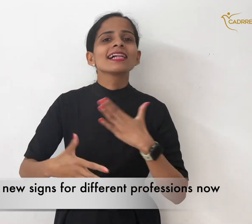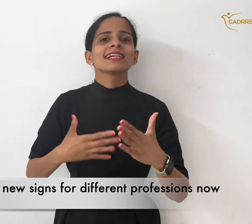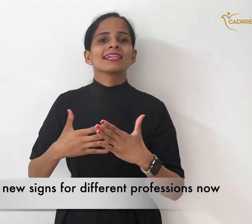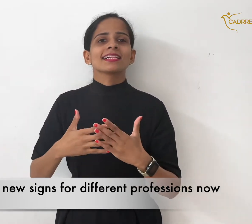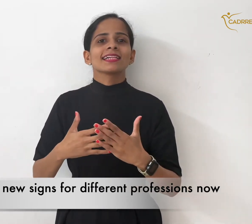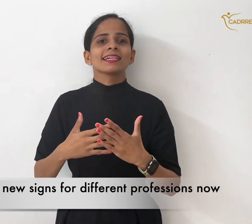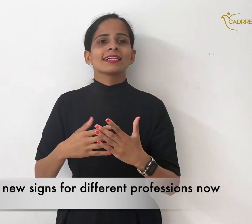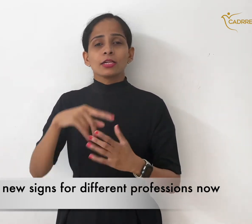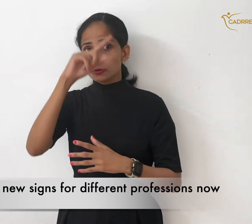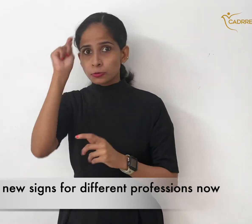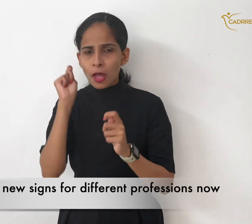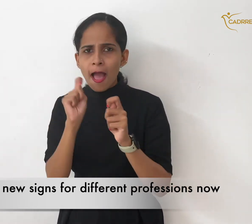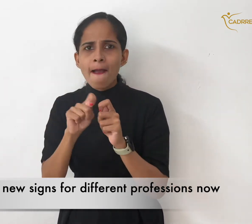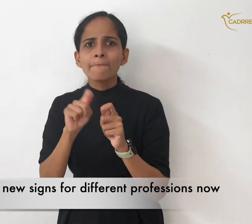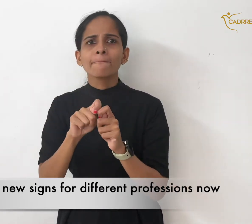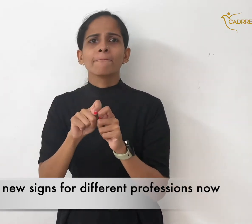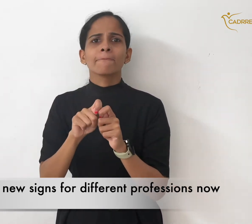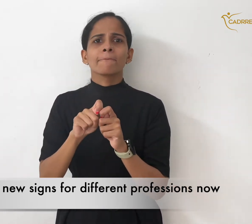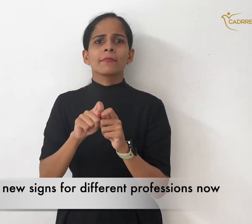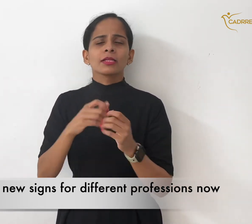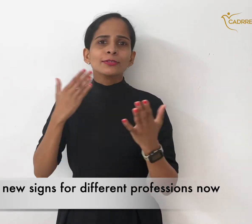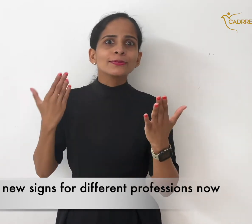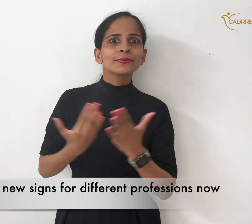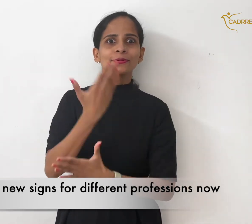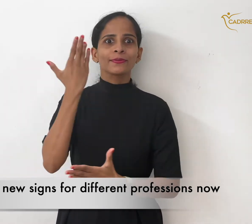for different professions now.